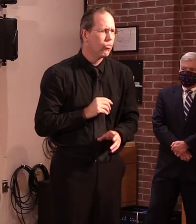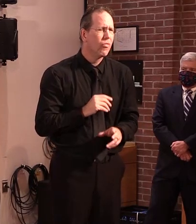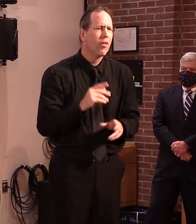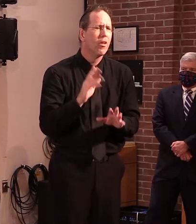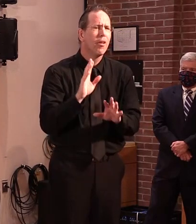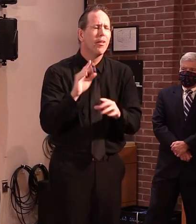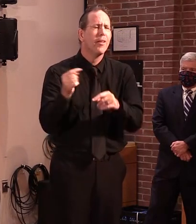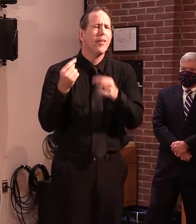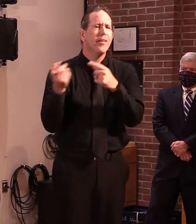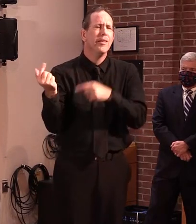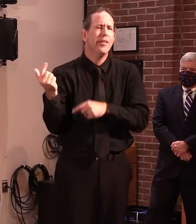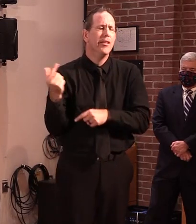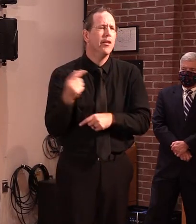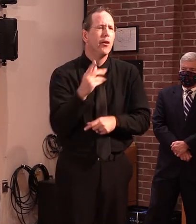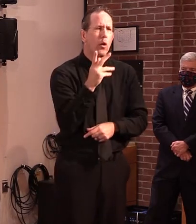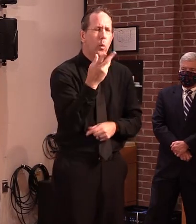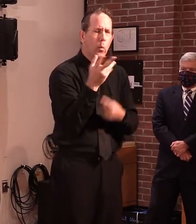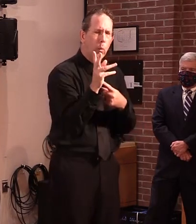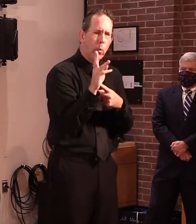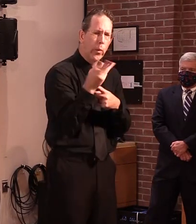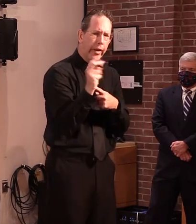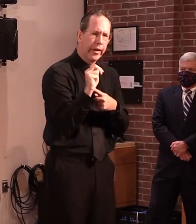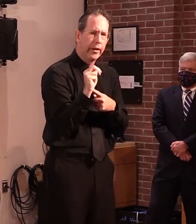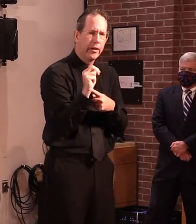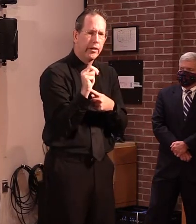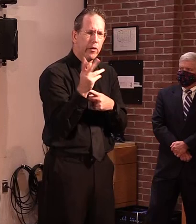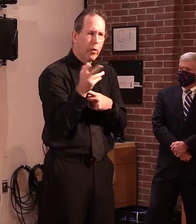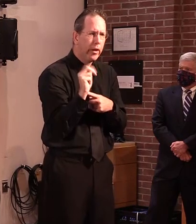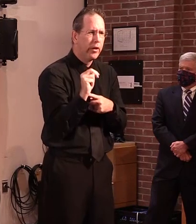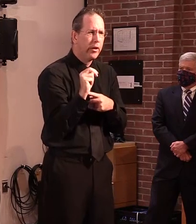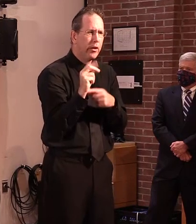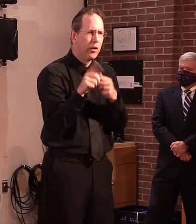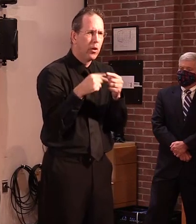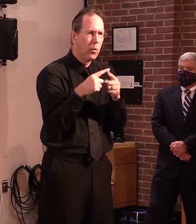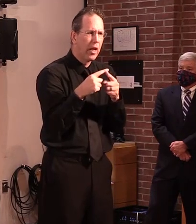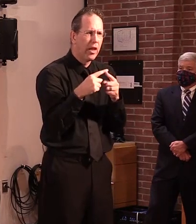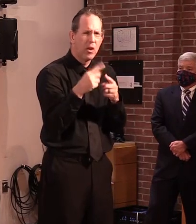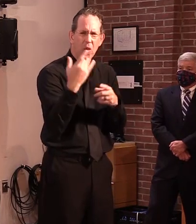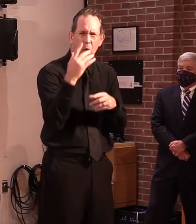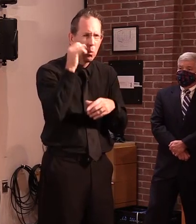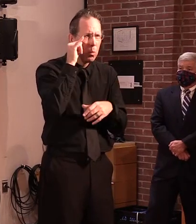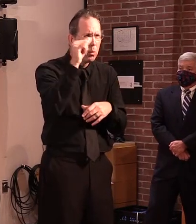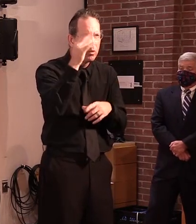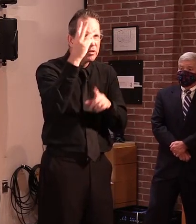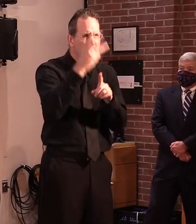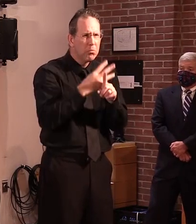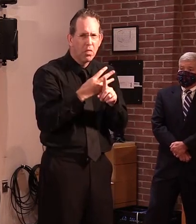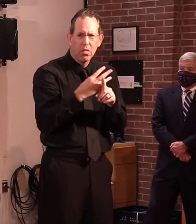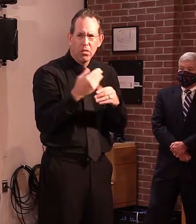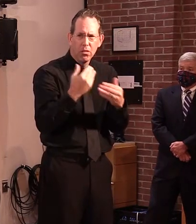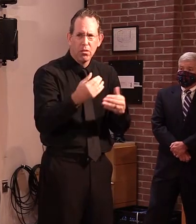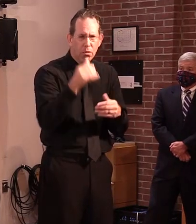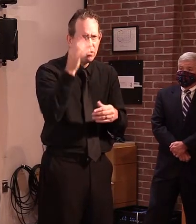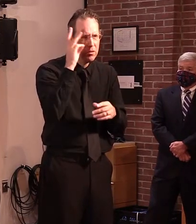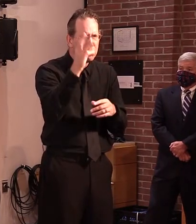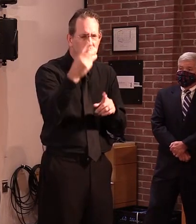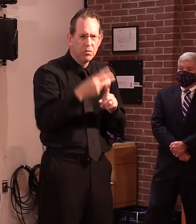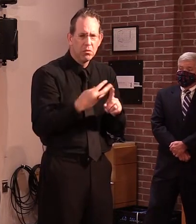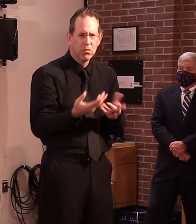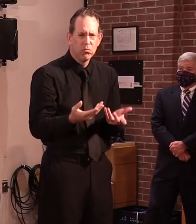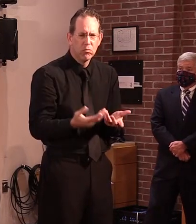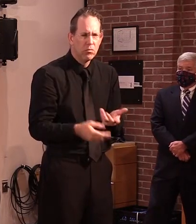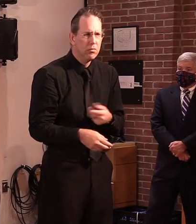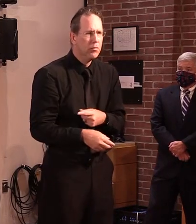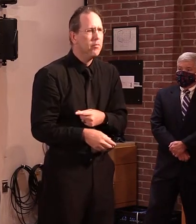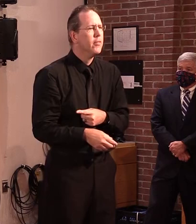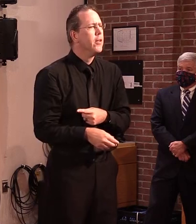When's it available? And how come it's taken 6 months? It hasn't. We've just recently started working on it with the advent of reopening schools